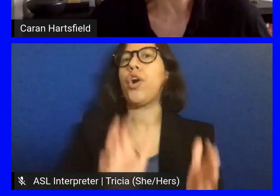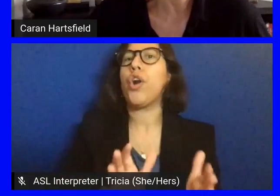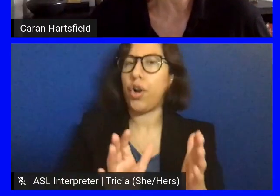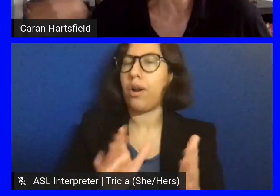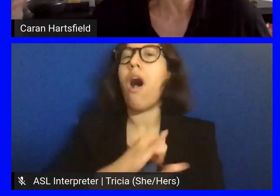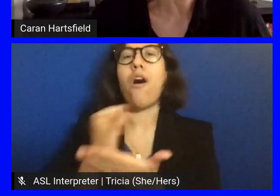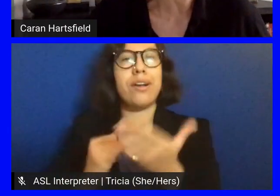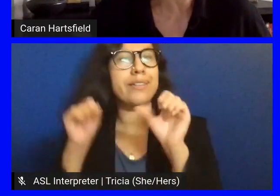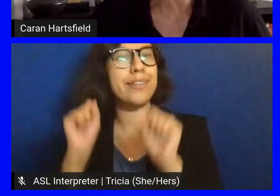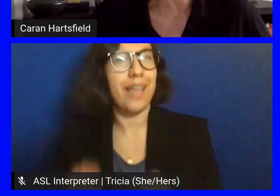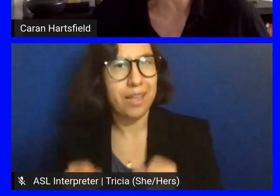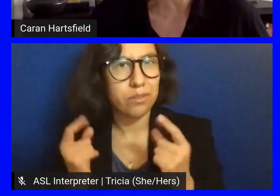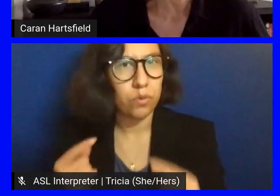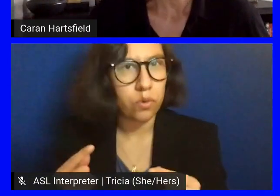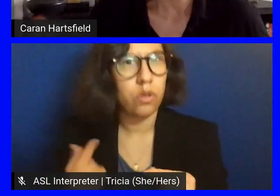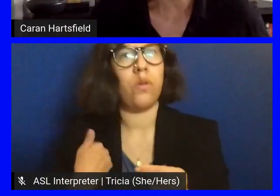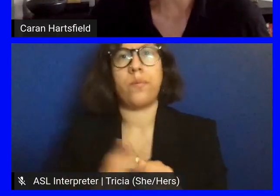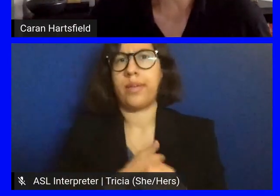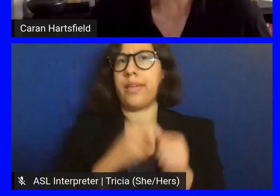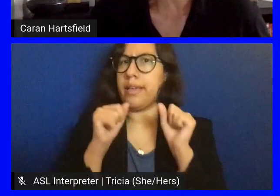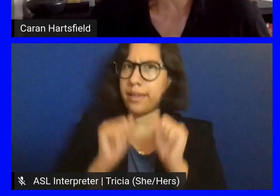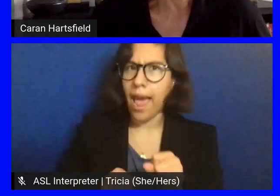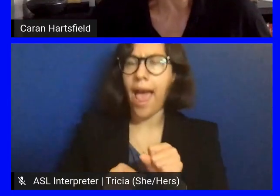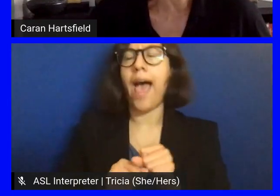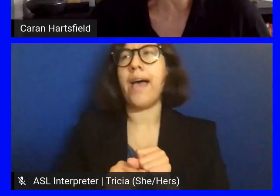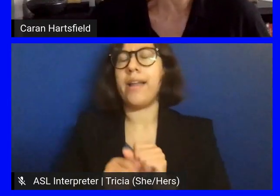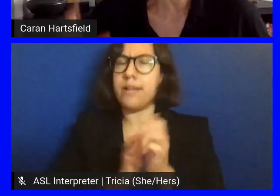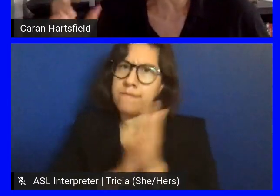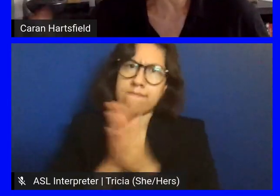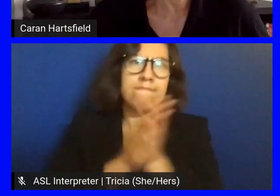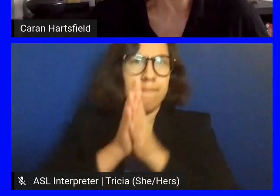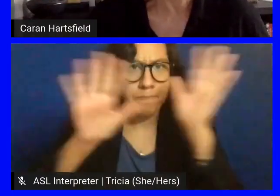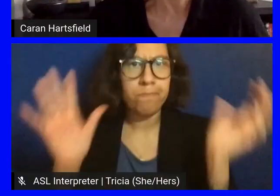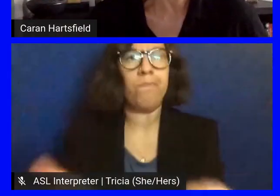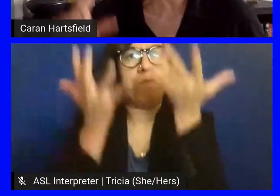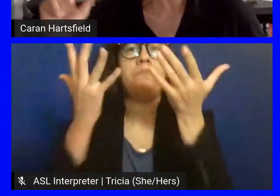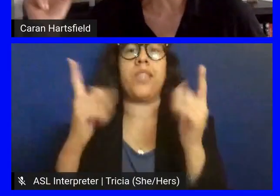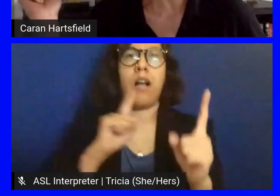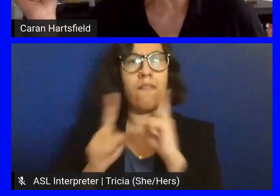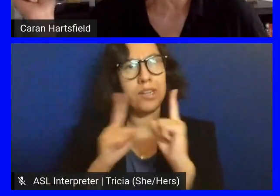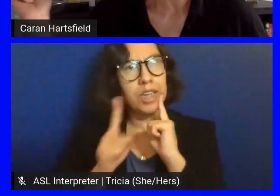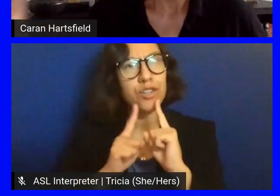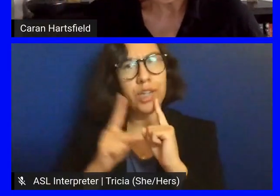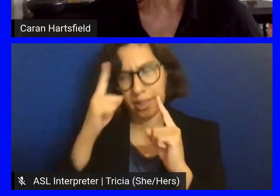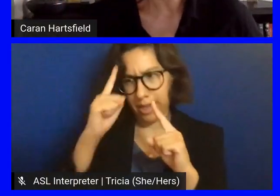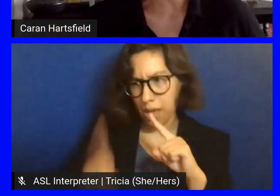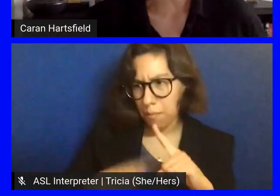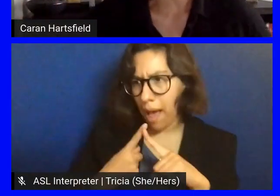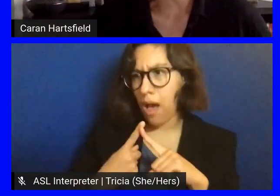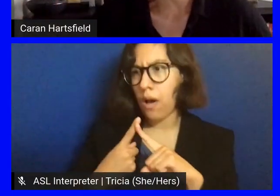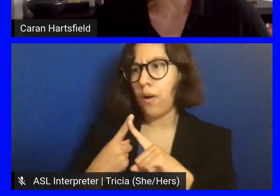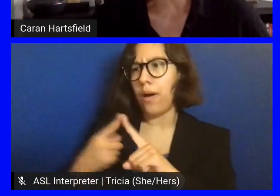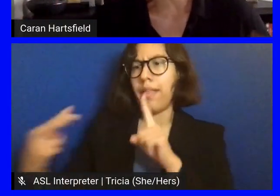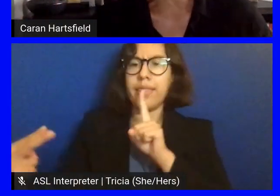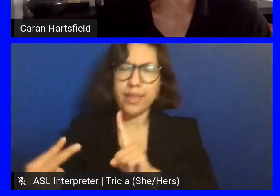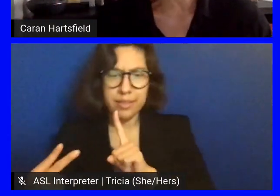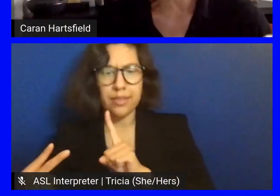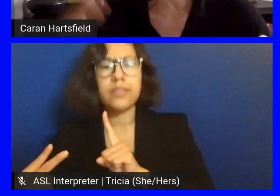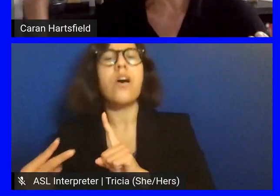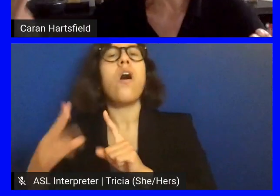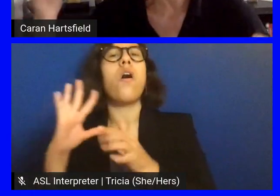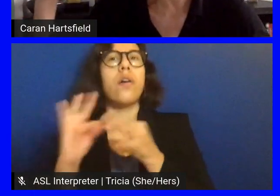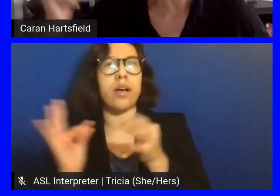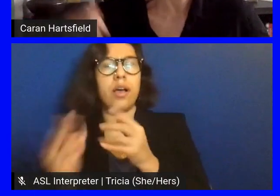artists can do, that we can constantly reinvigorate the conversation in a new way. Let's think about it this way, and we'll come at